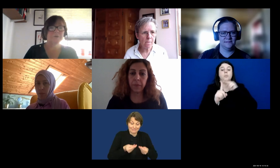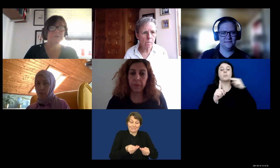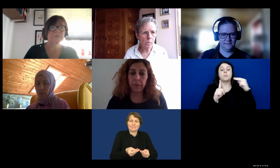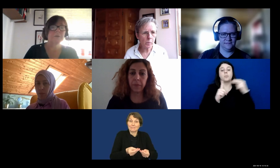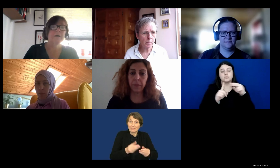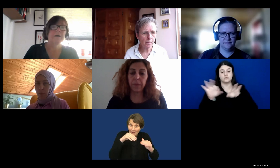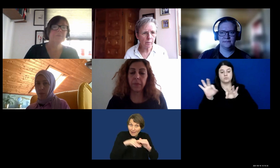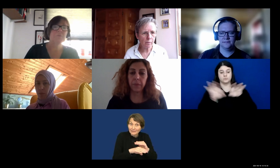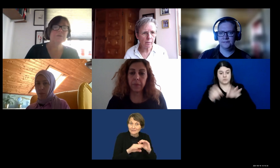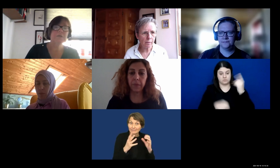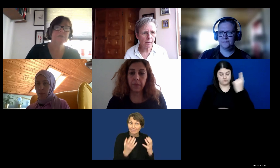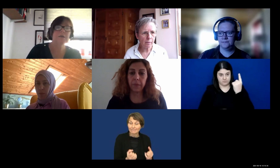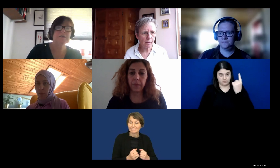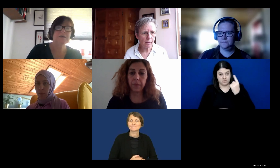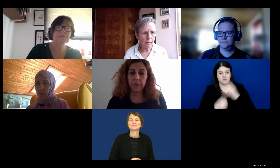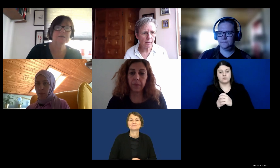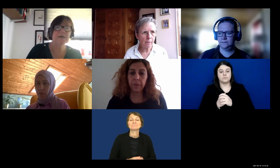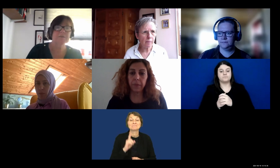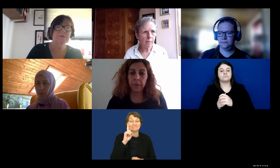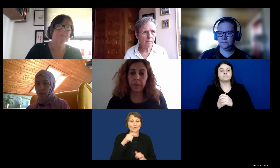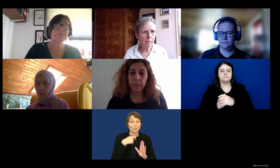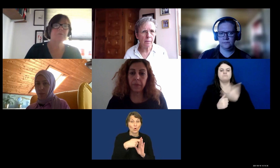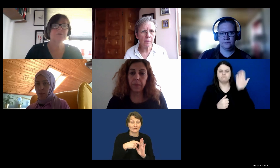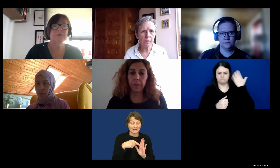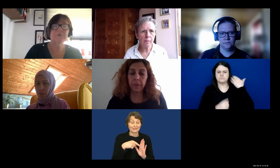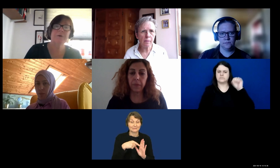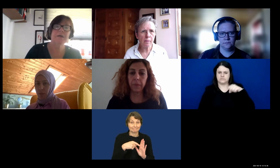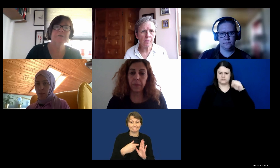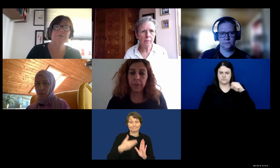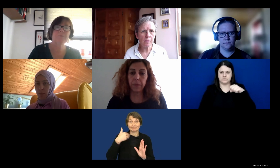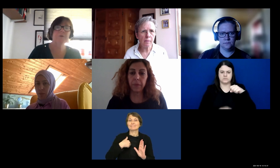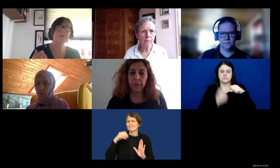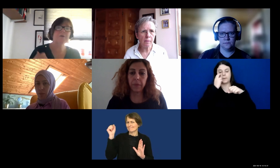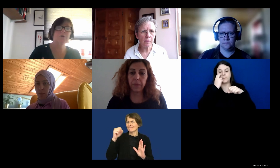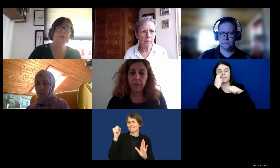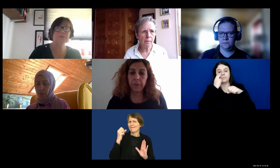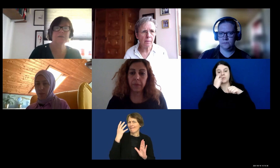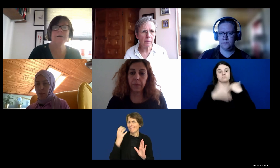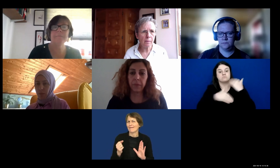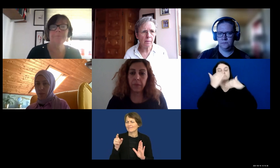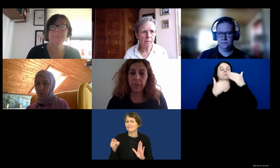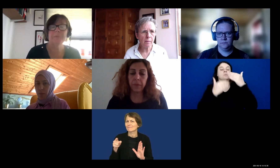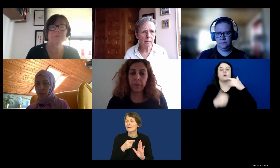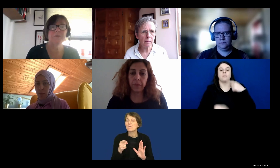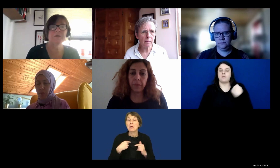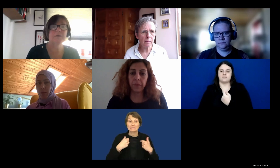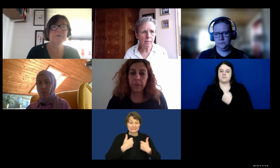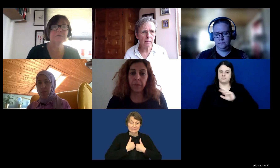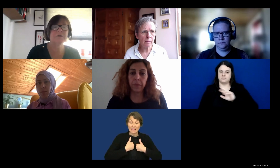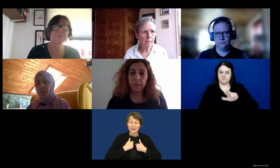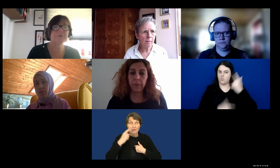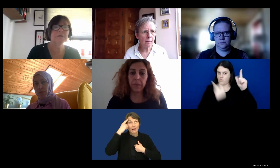project first. We did in the early days, yes, and it wasn't developed by us, but with other colleagues.